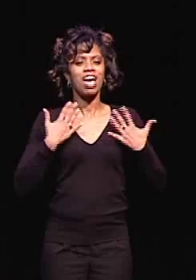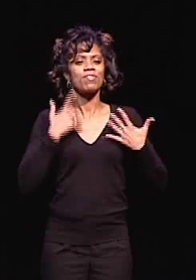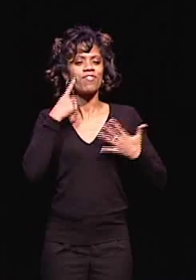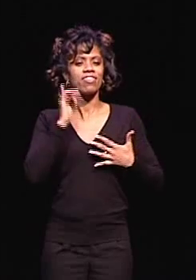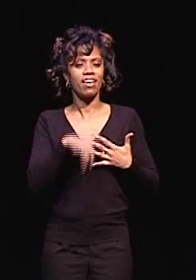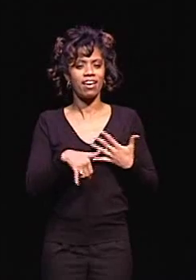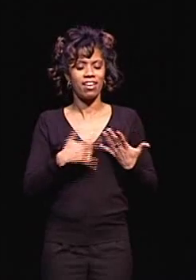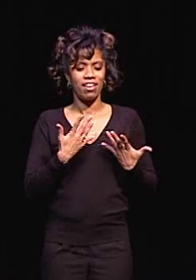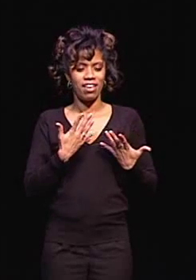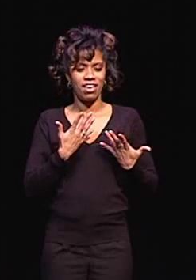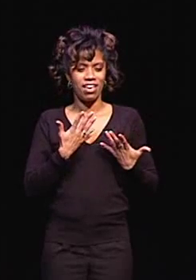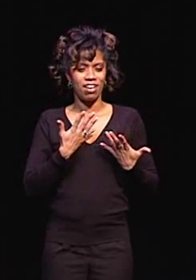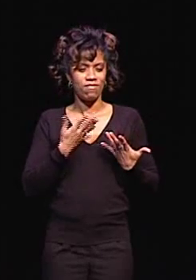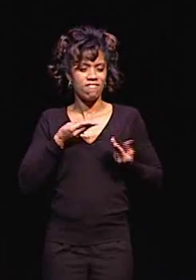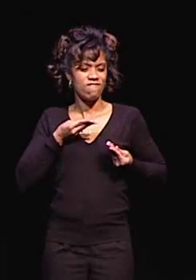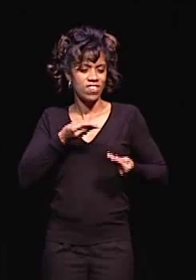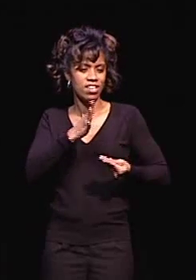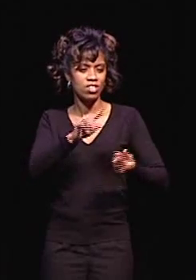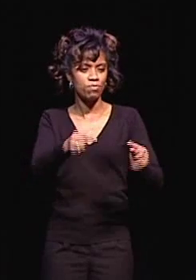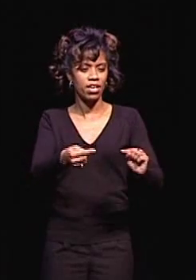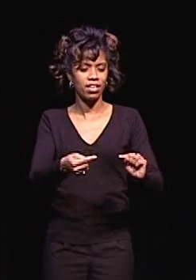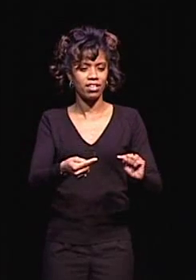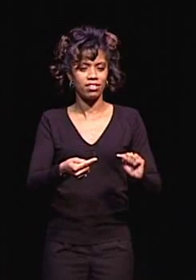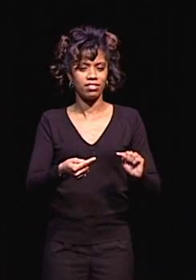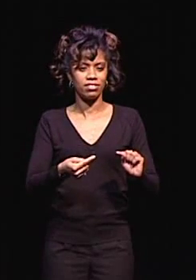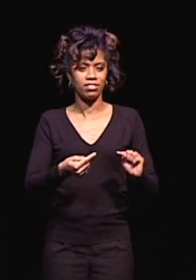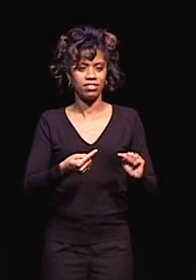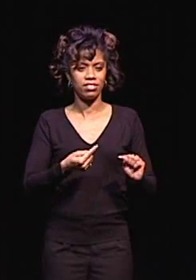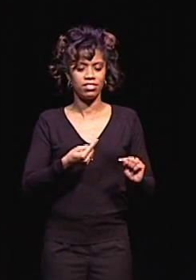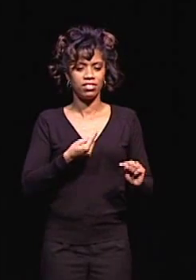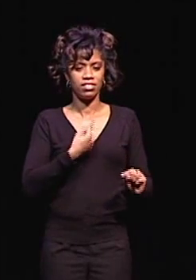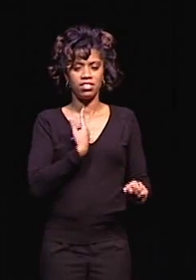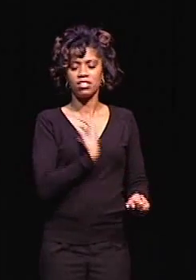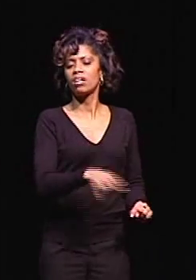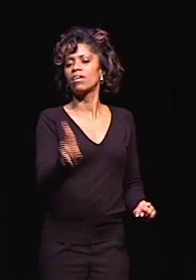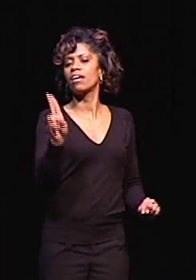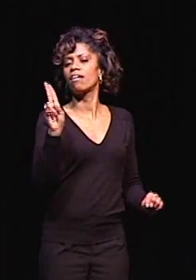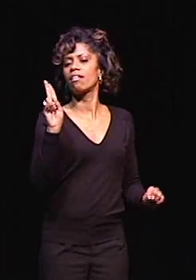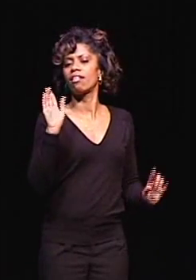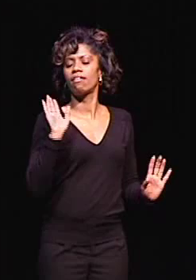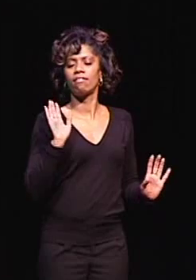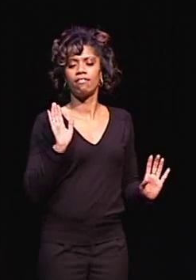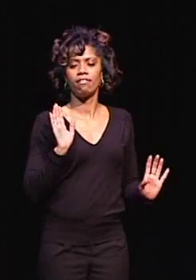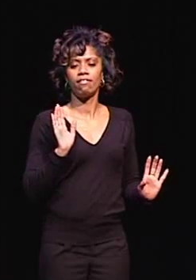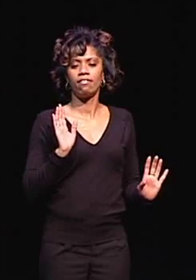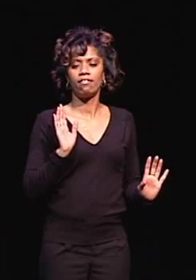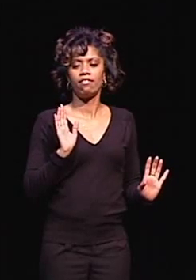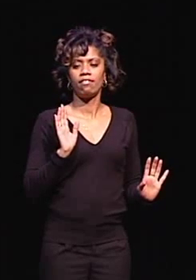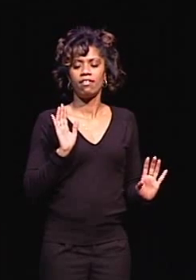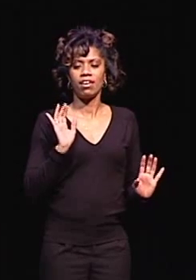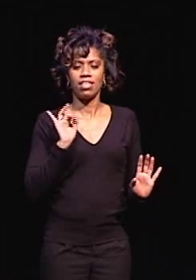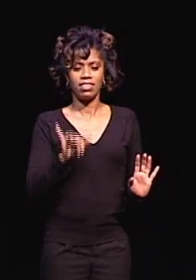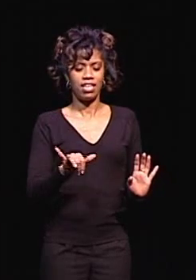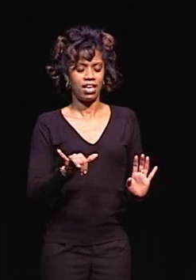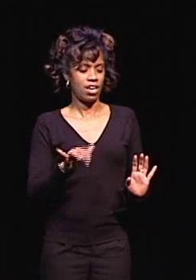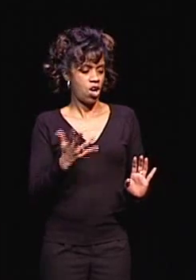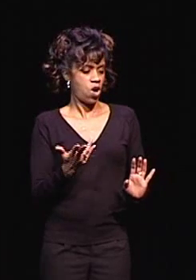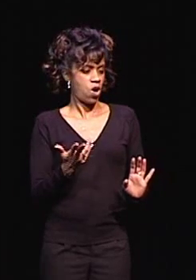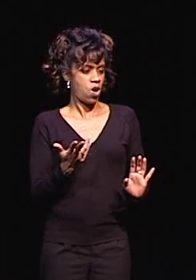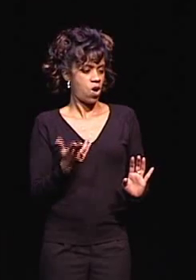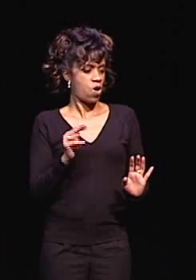feed upon his pain. Go thou and watch her light a sigh, thine own it will not